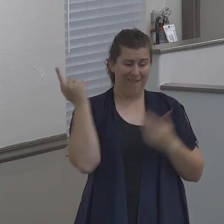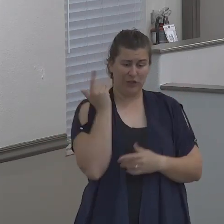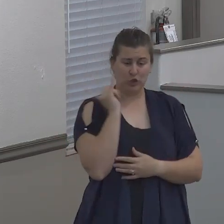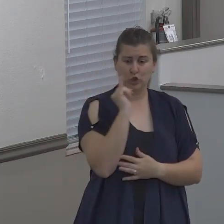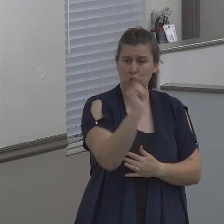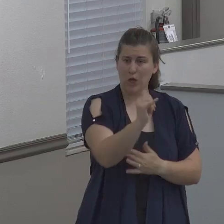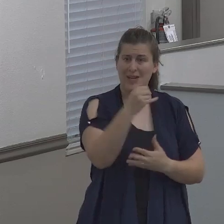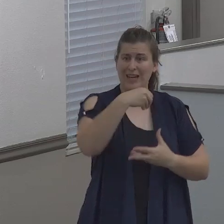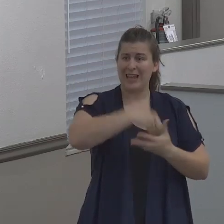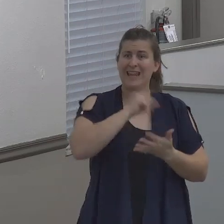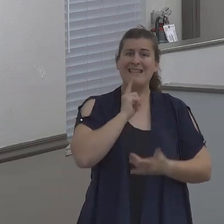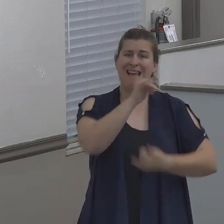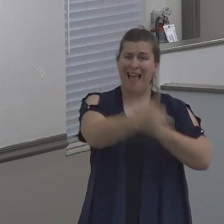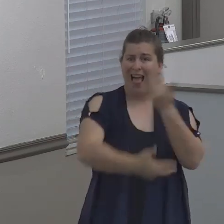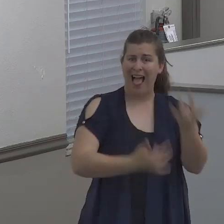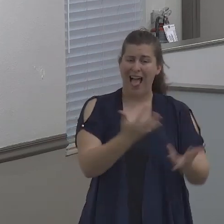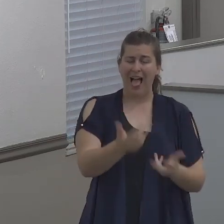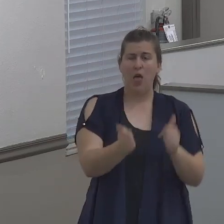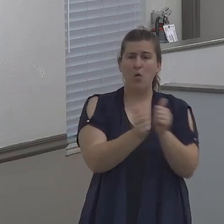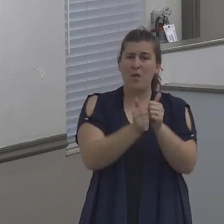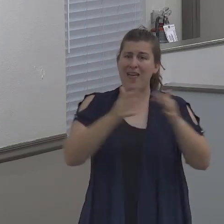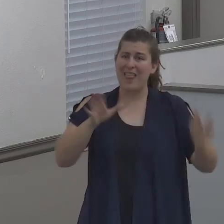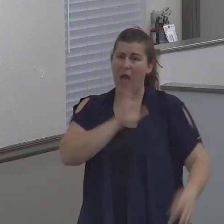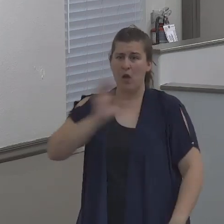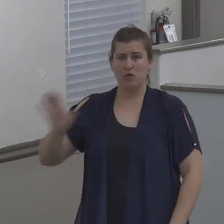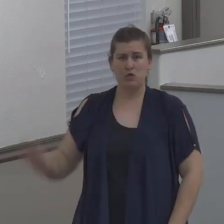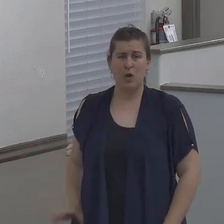eternity in a Christless hell,